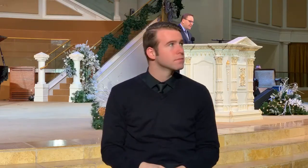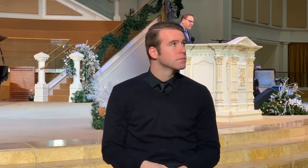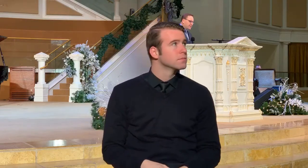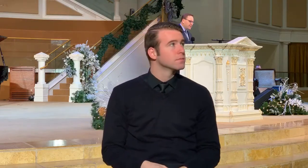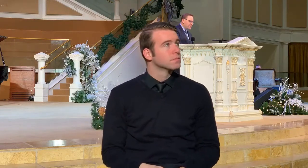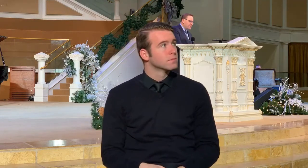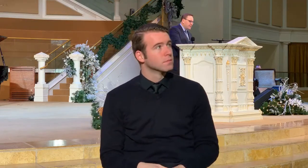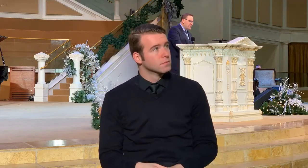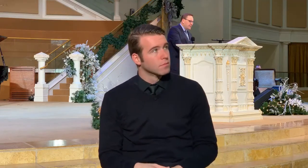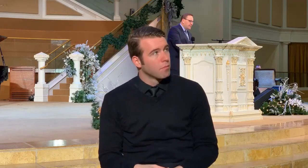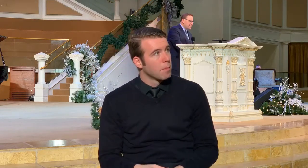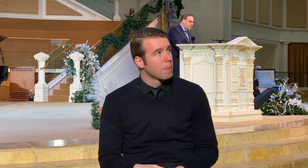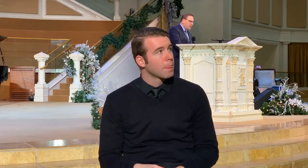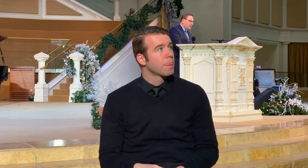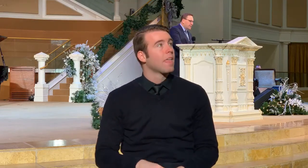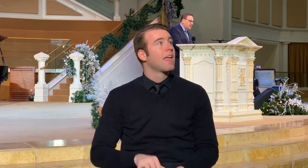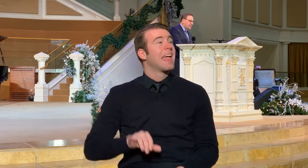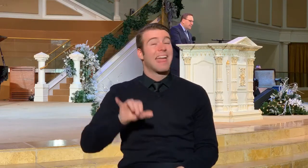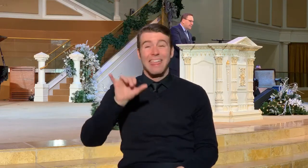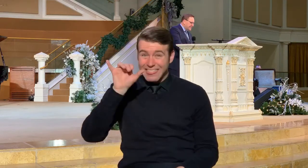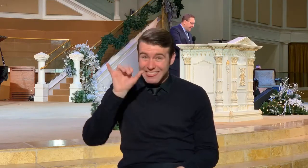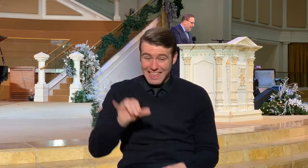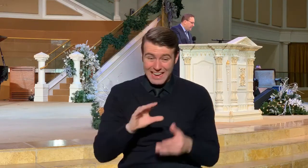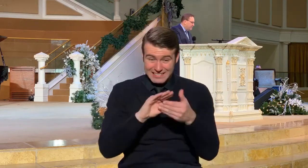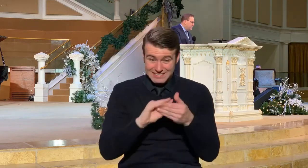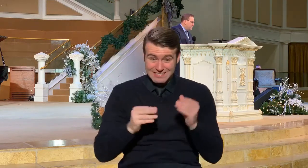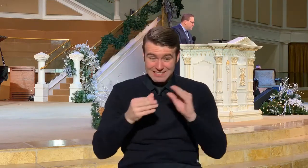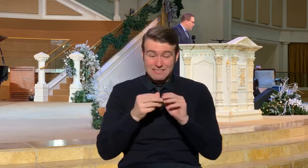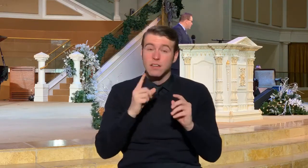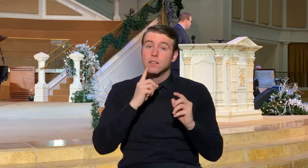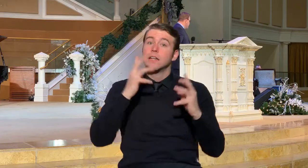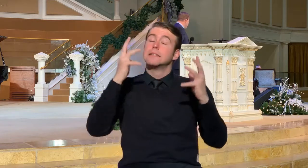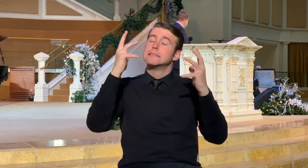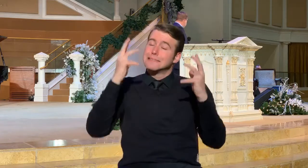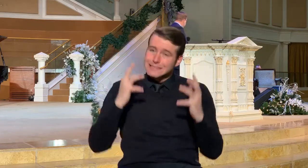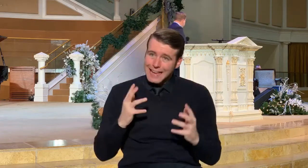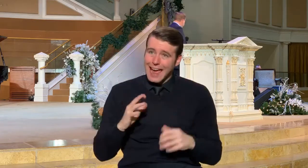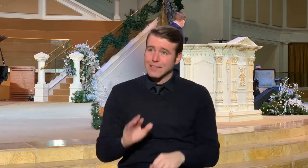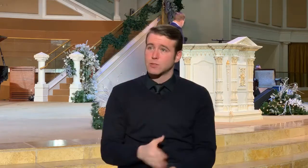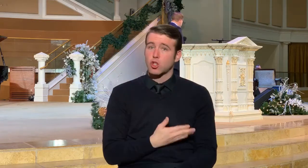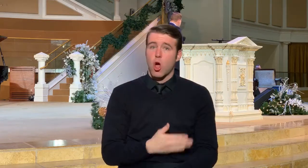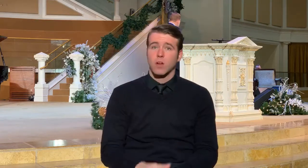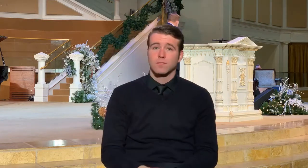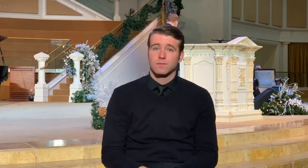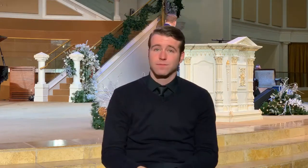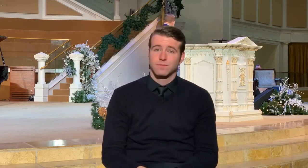That is one sad song.